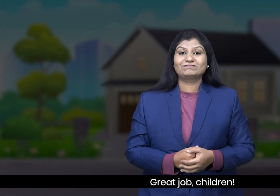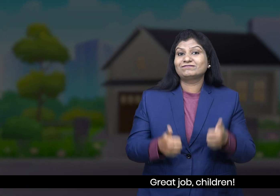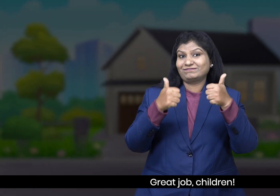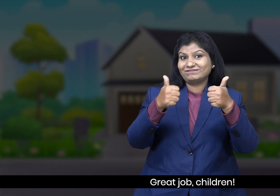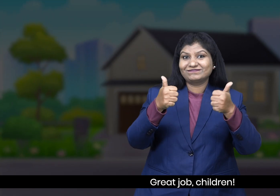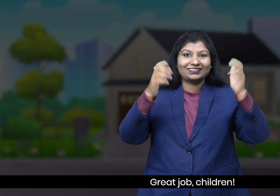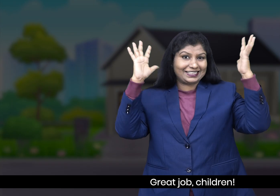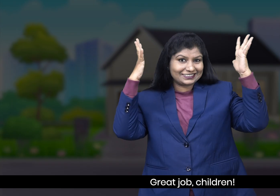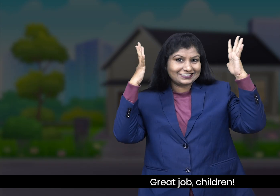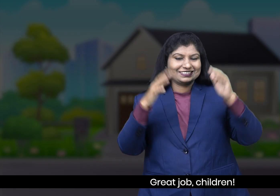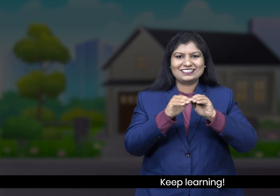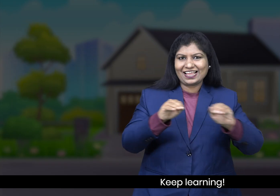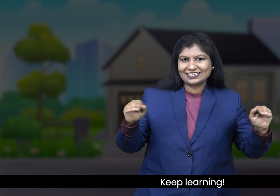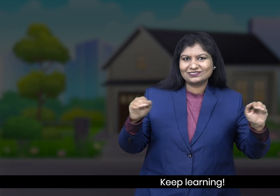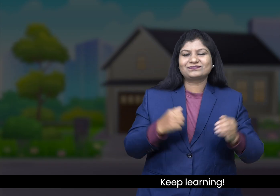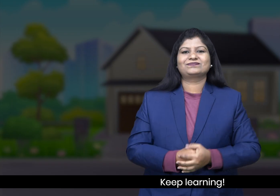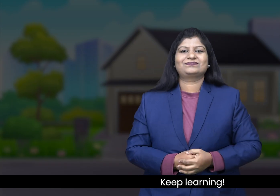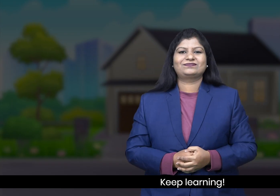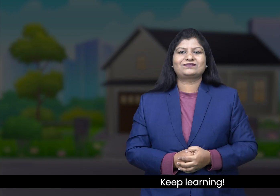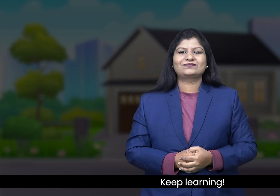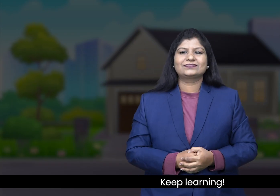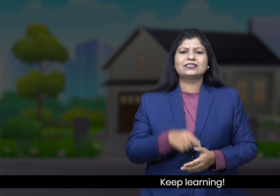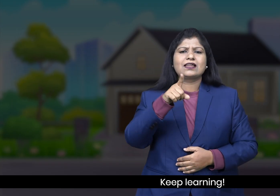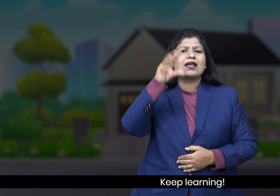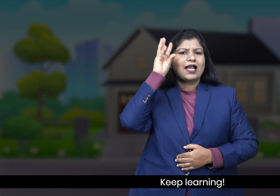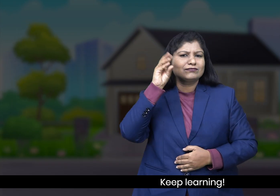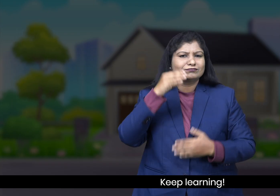Great job, children. Keep learning.